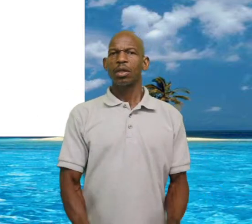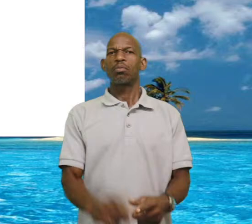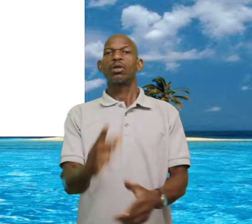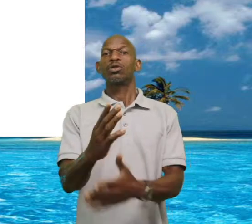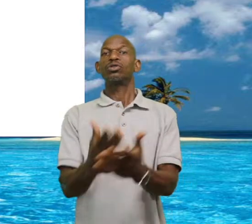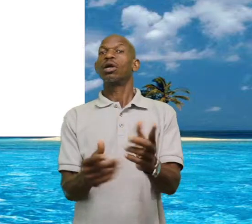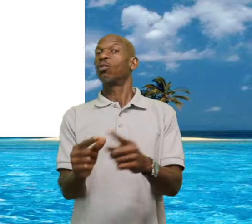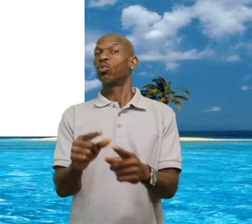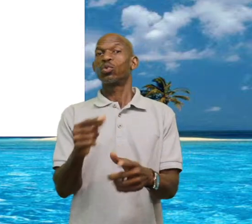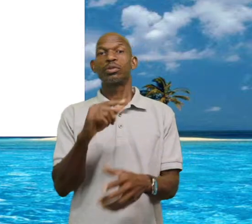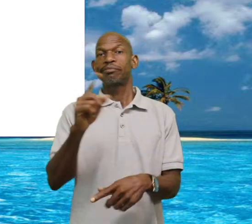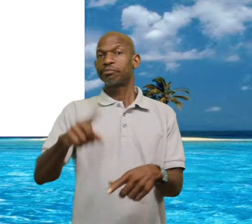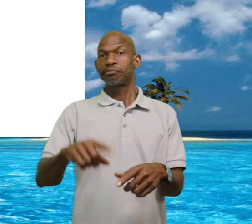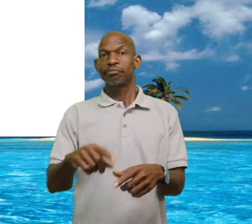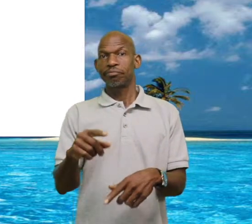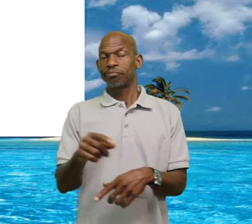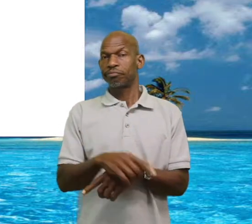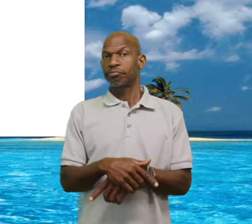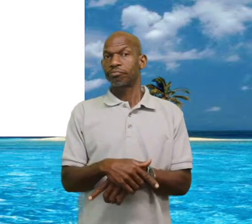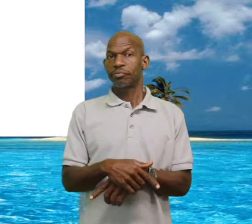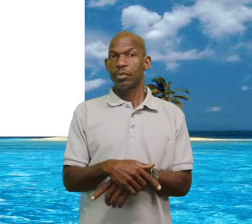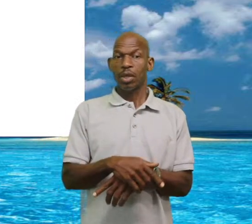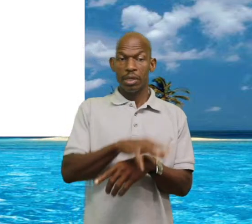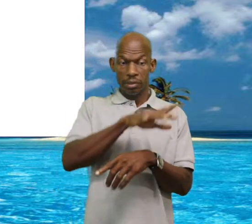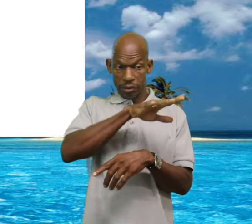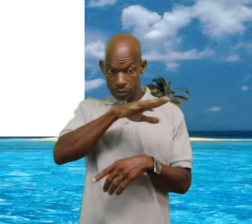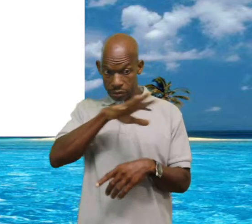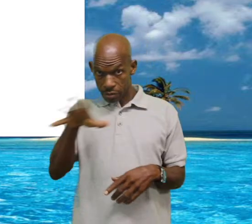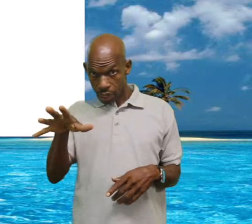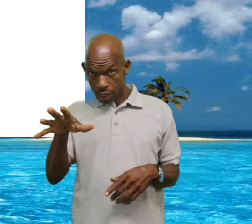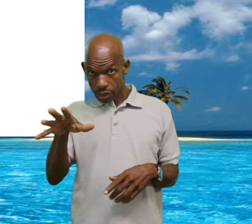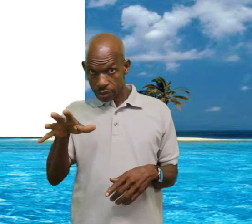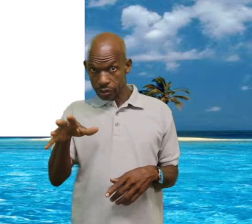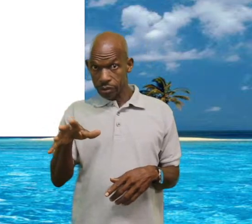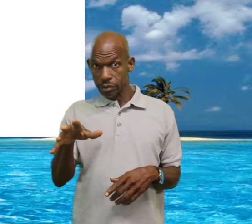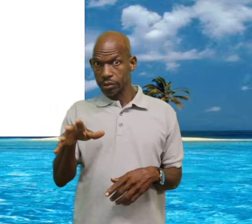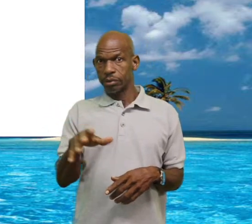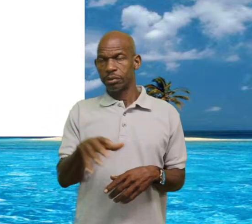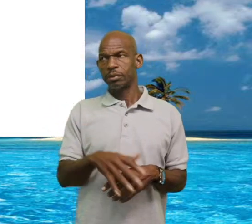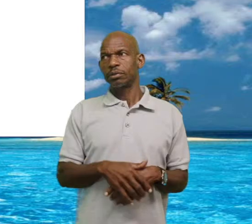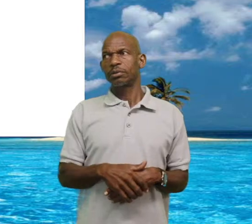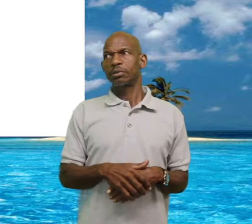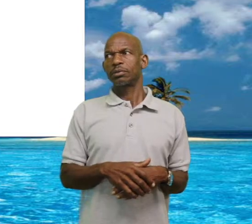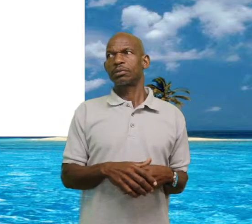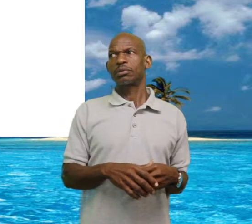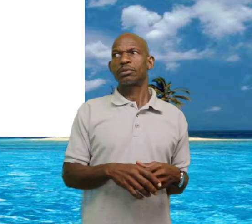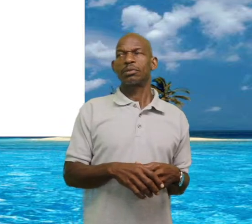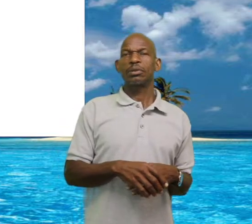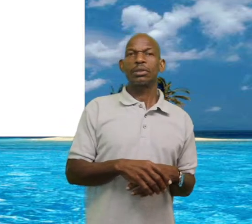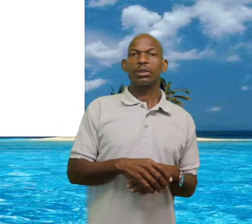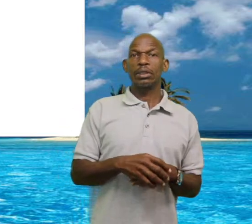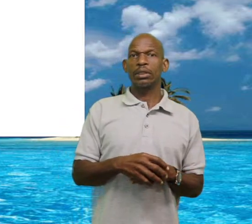cannot, although it is spelled, example, the word, this word.